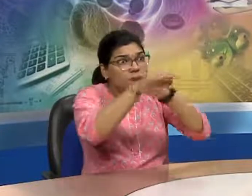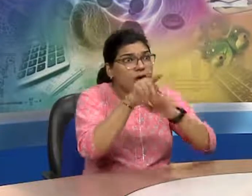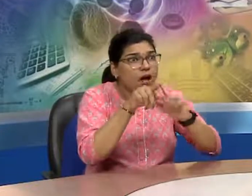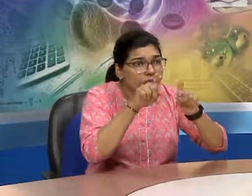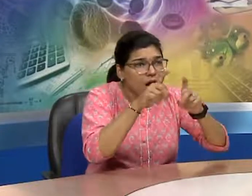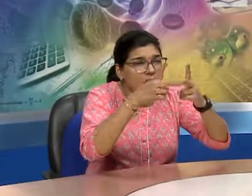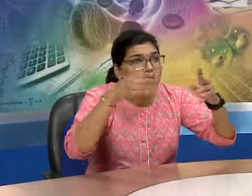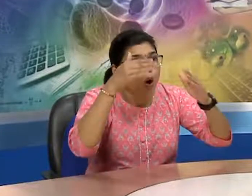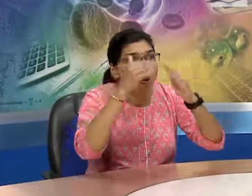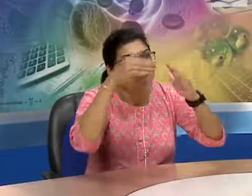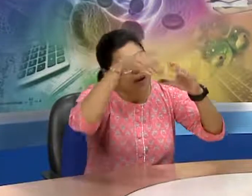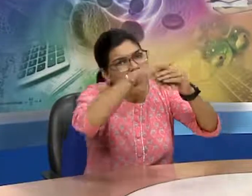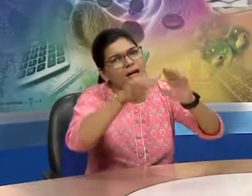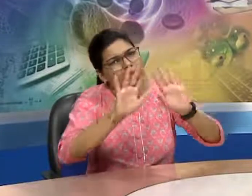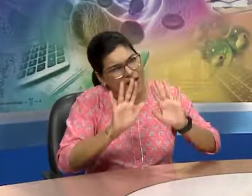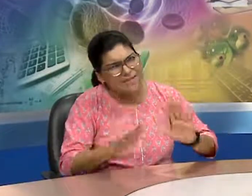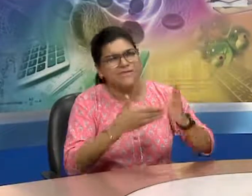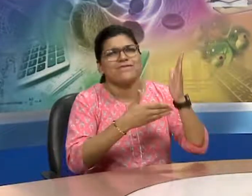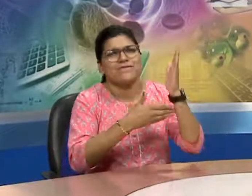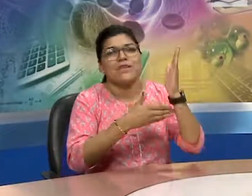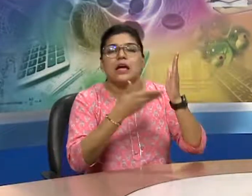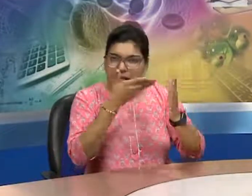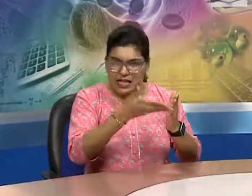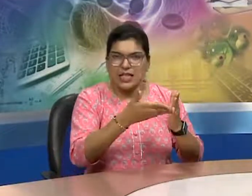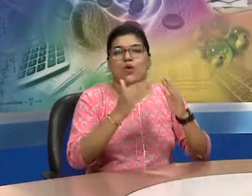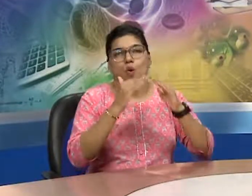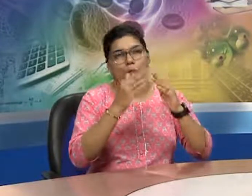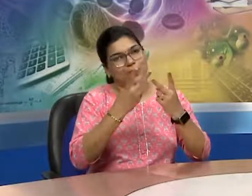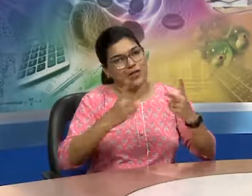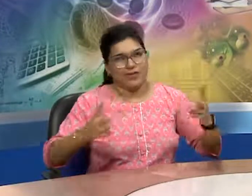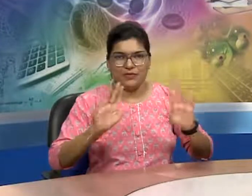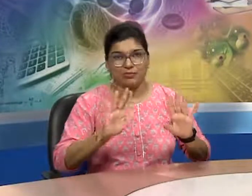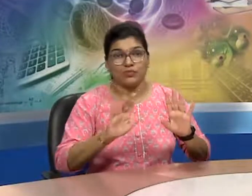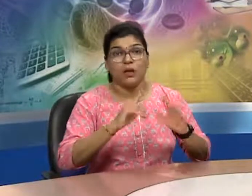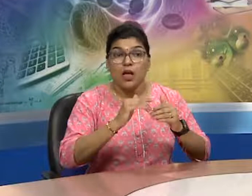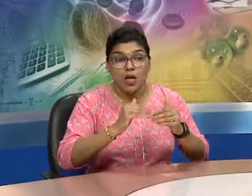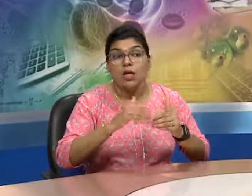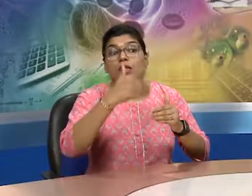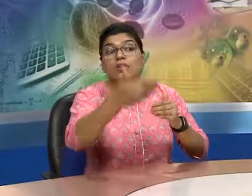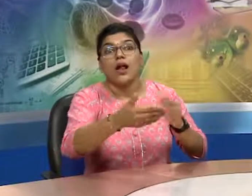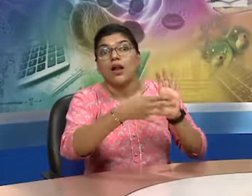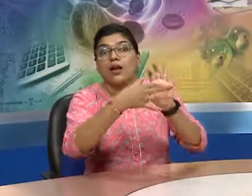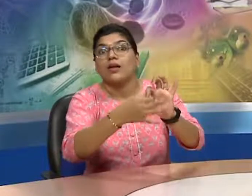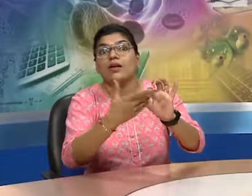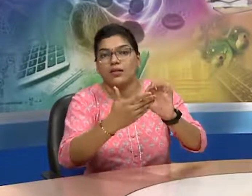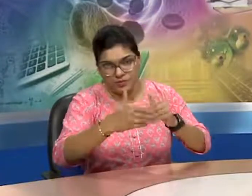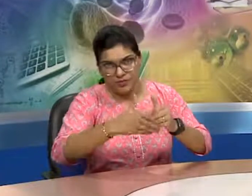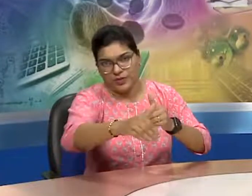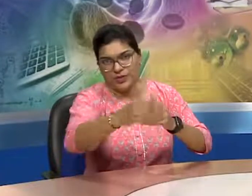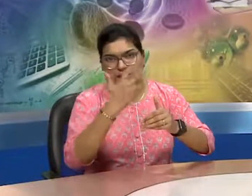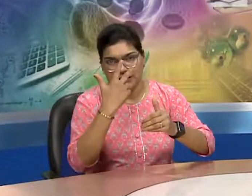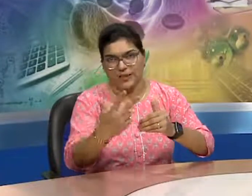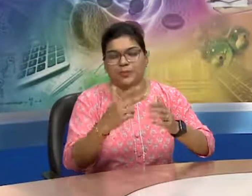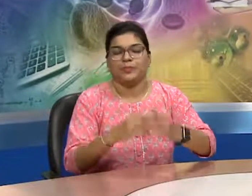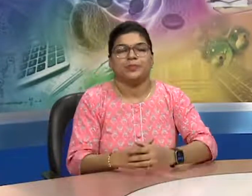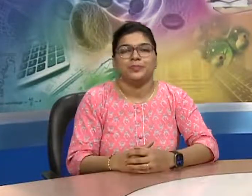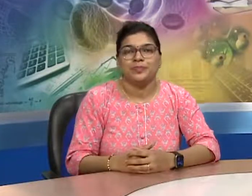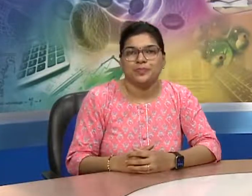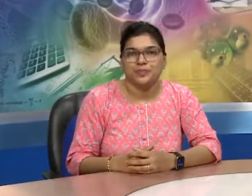organisms who use this tree as habitat, but the place is